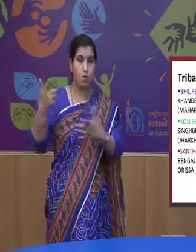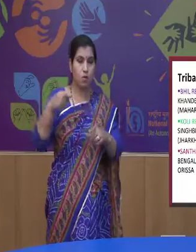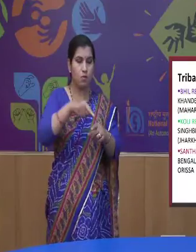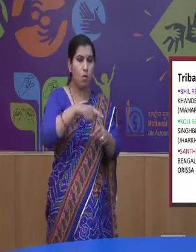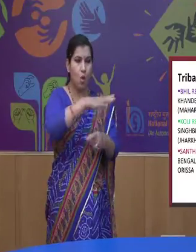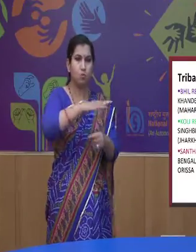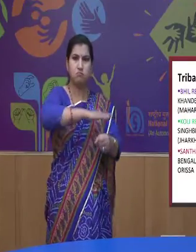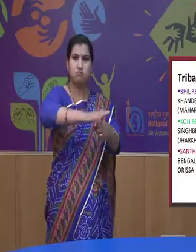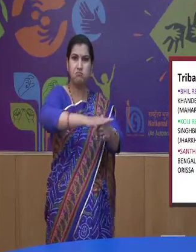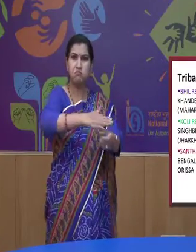crushed by the British.